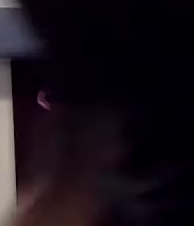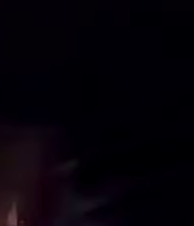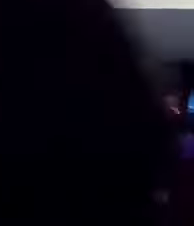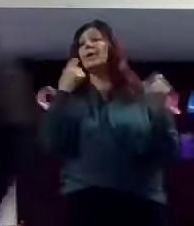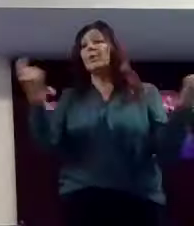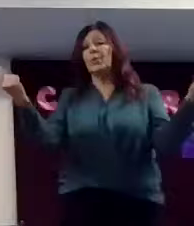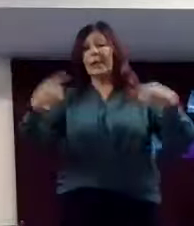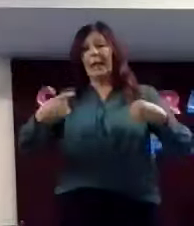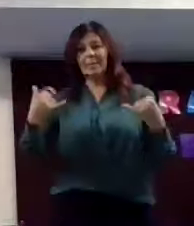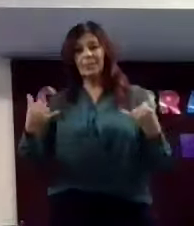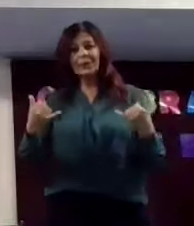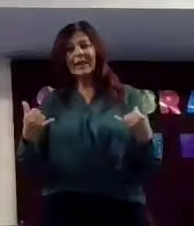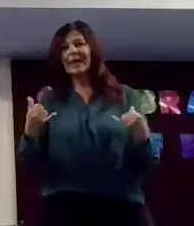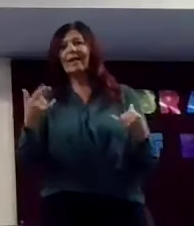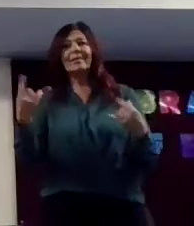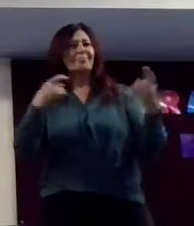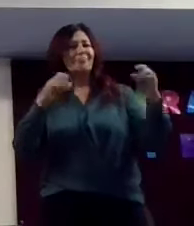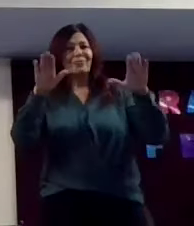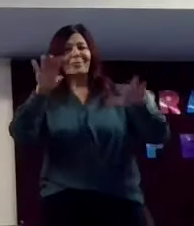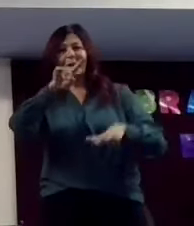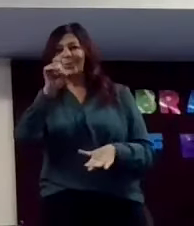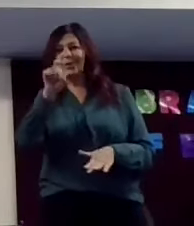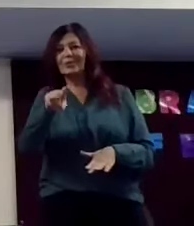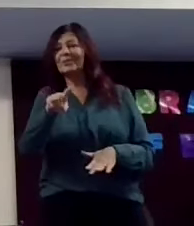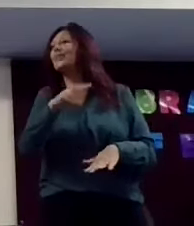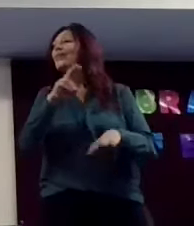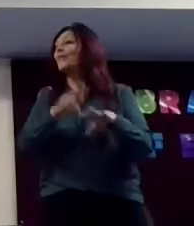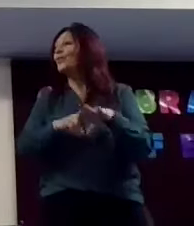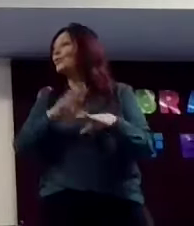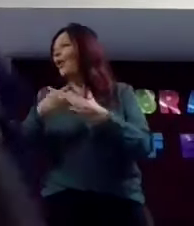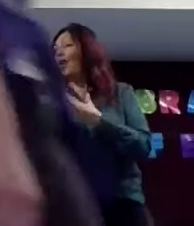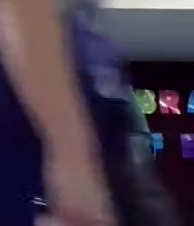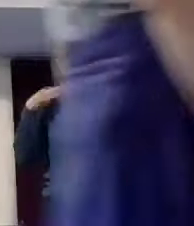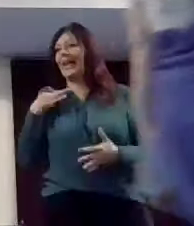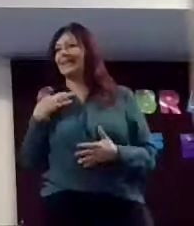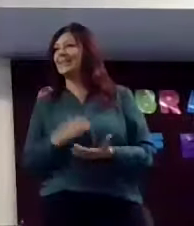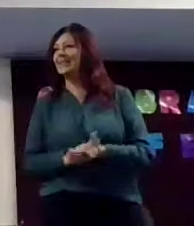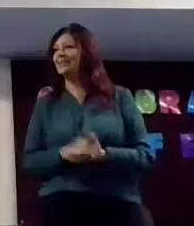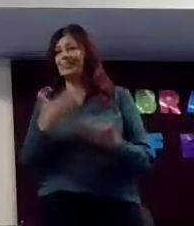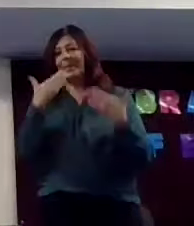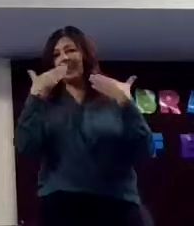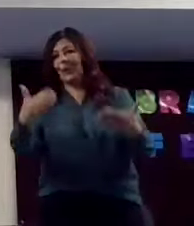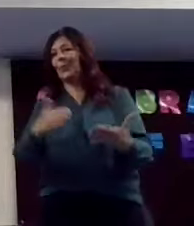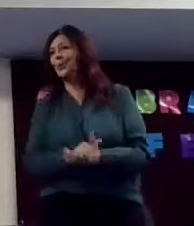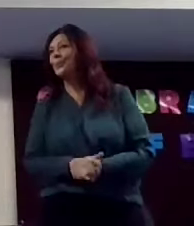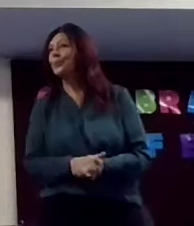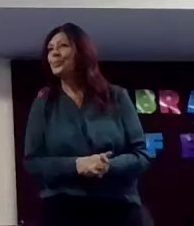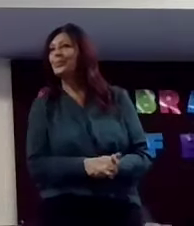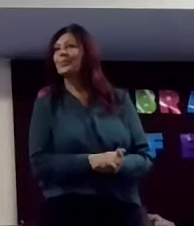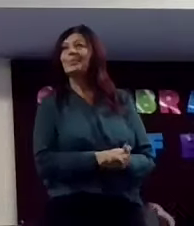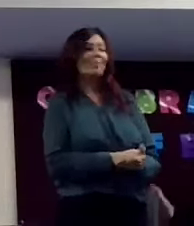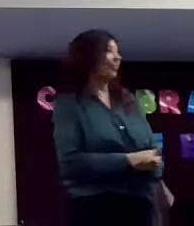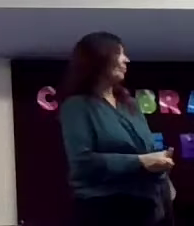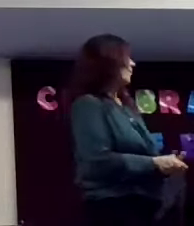Everyone who came today and asked great questions, and of course, all the managers. Thank you very much.